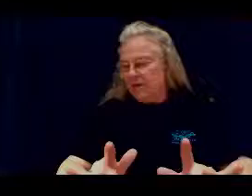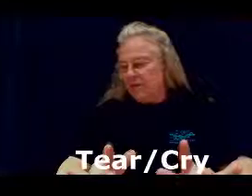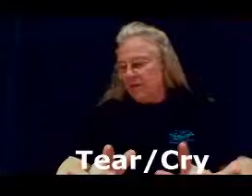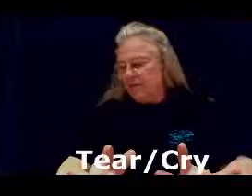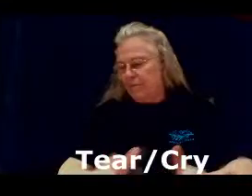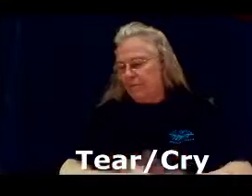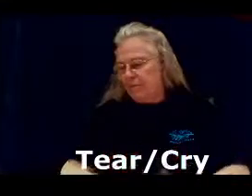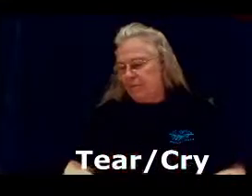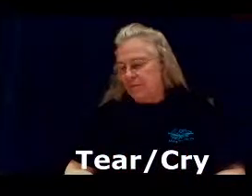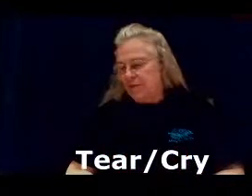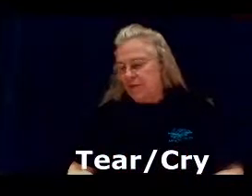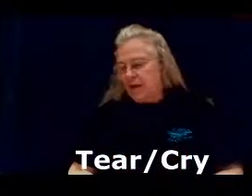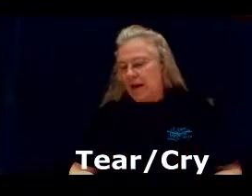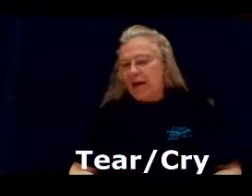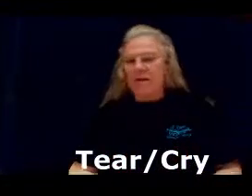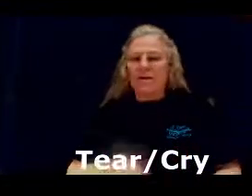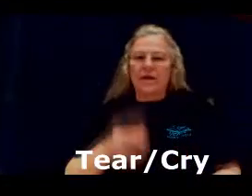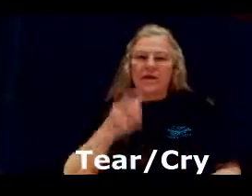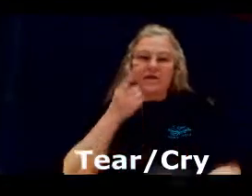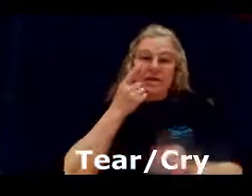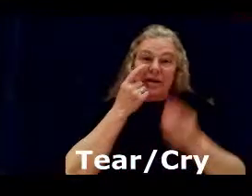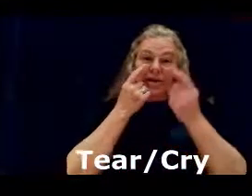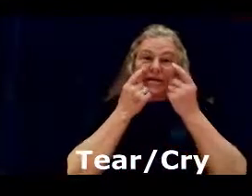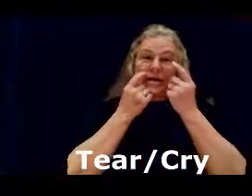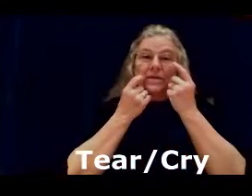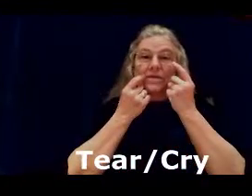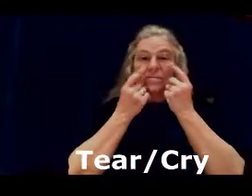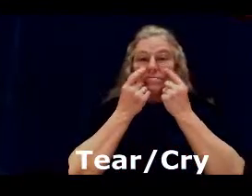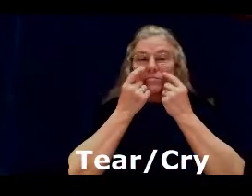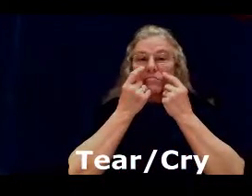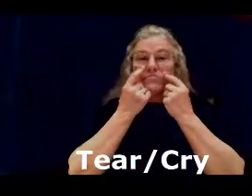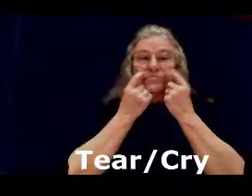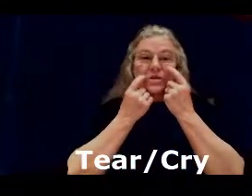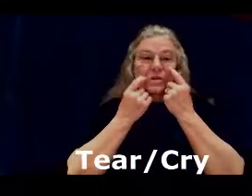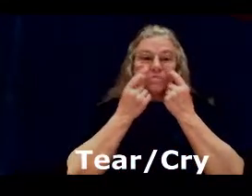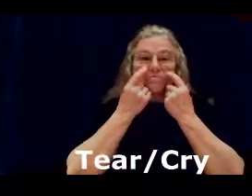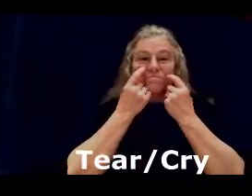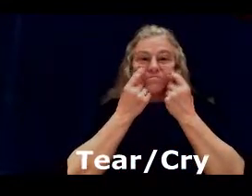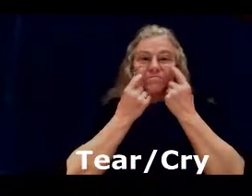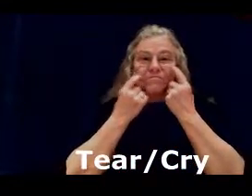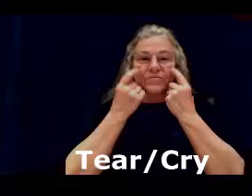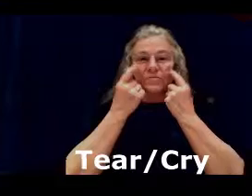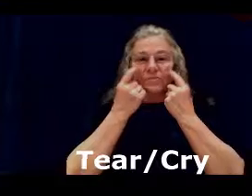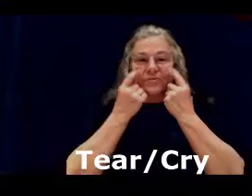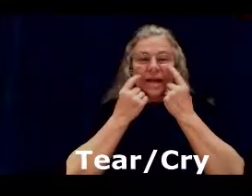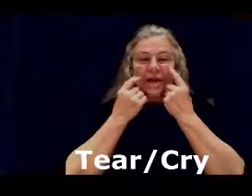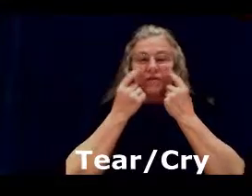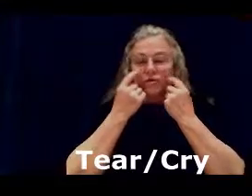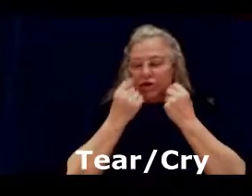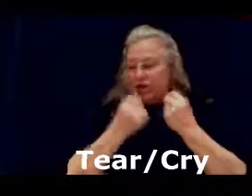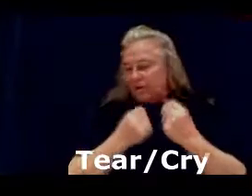Sympathy. Now this tear is just down your cheek.